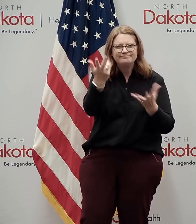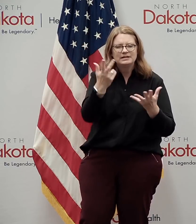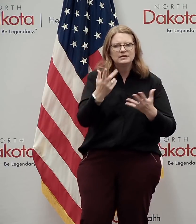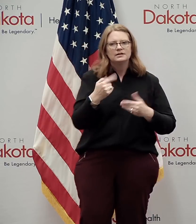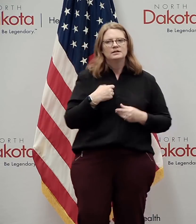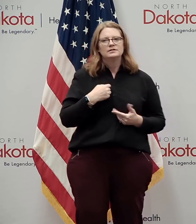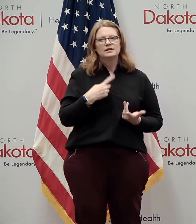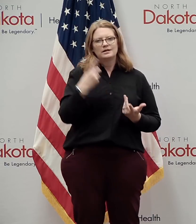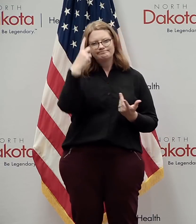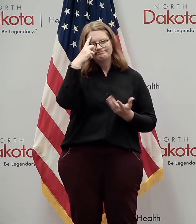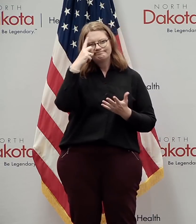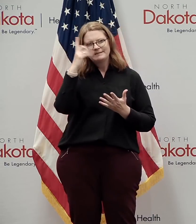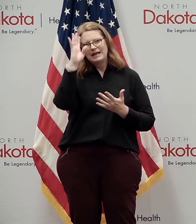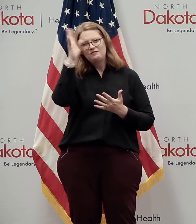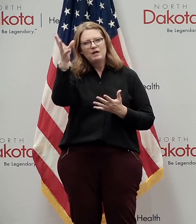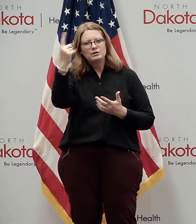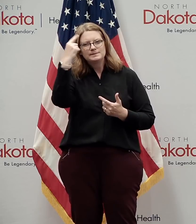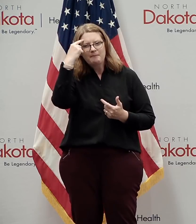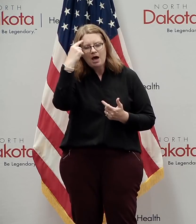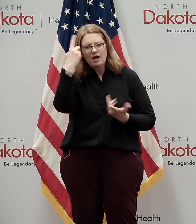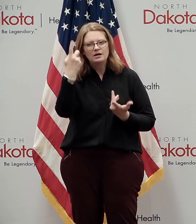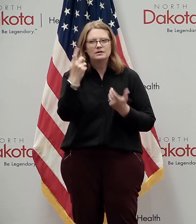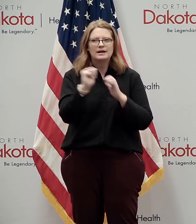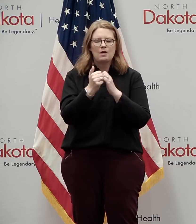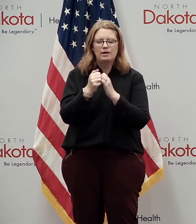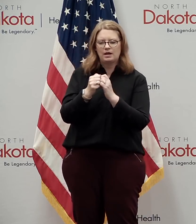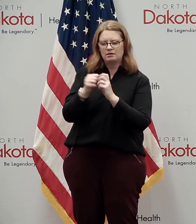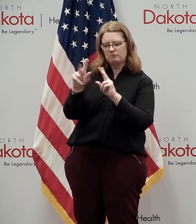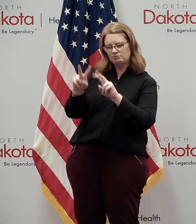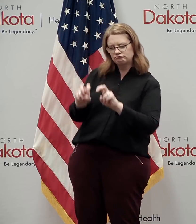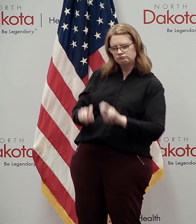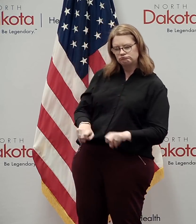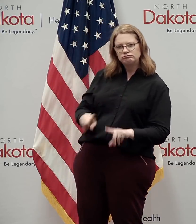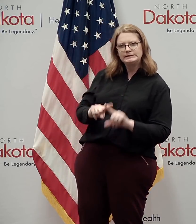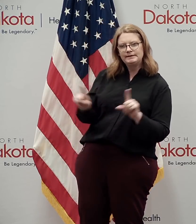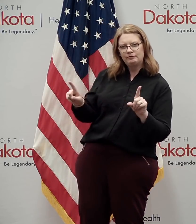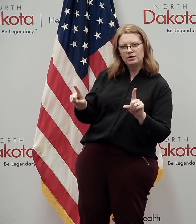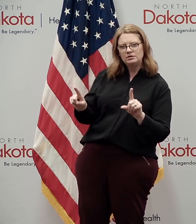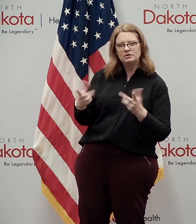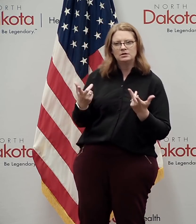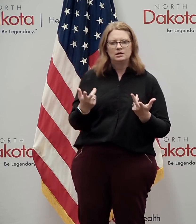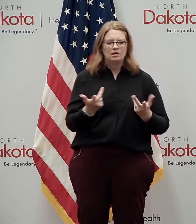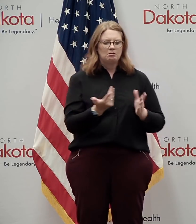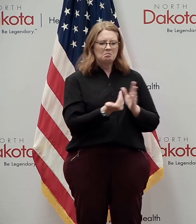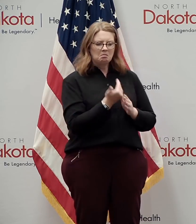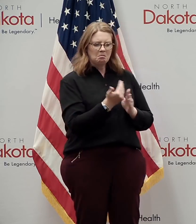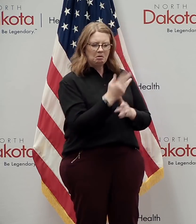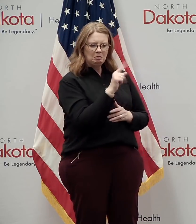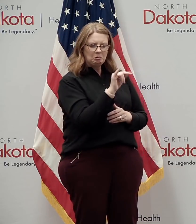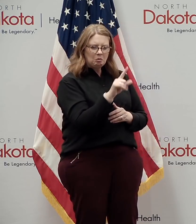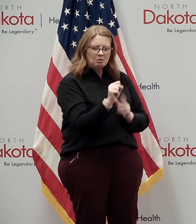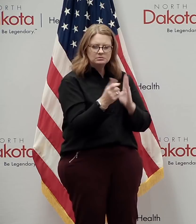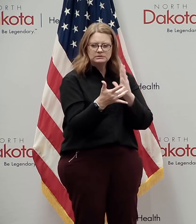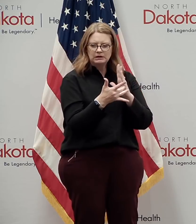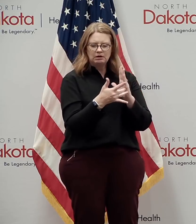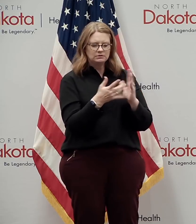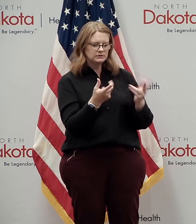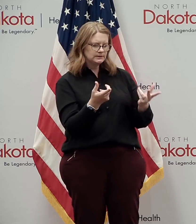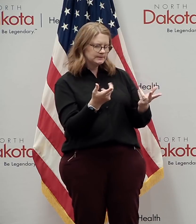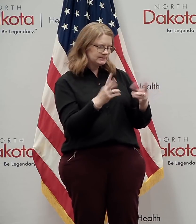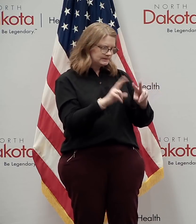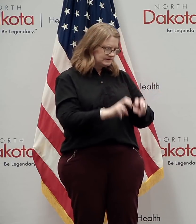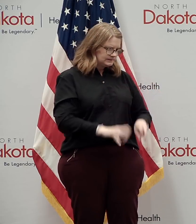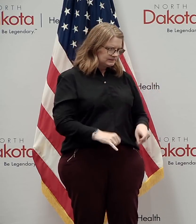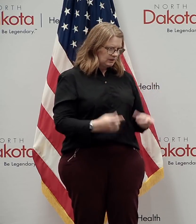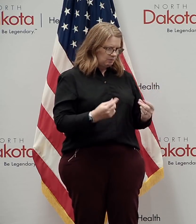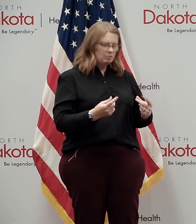growth mindset, but an innovator's mindset on how do you take these new tools and technologies to give teachers back